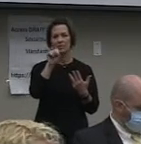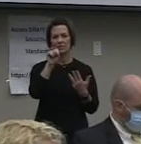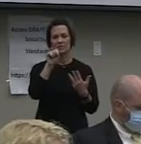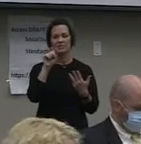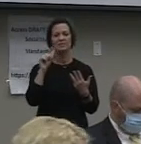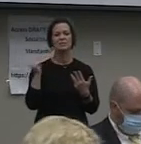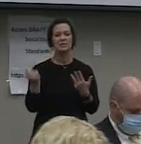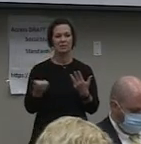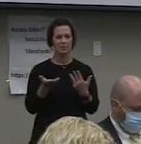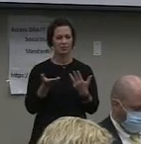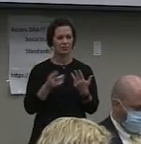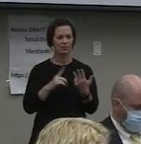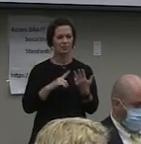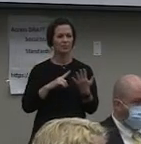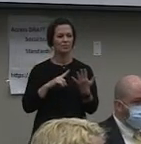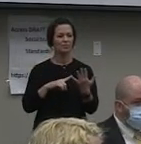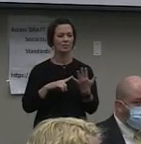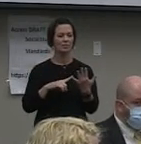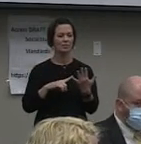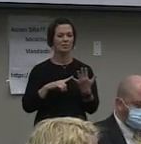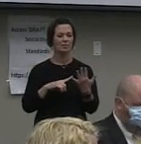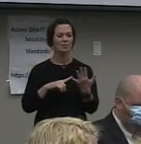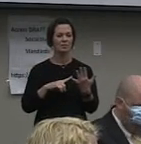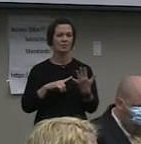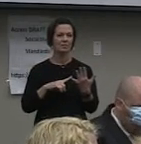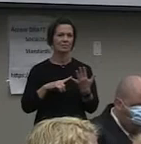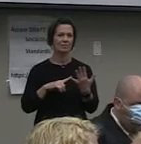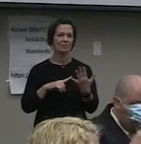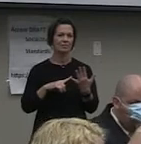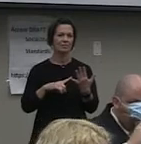Present. Julianne Lewis is present.